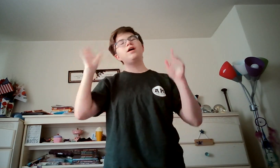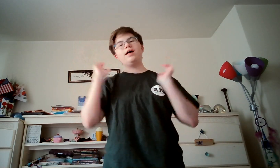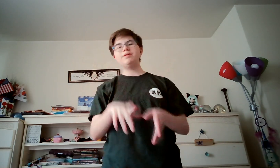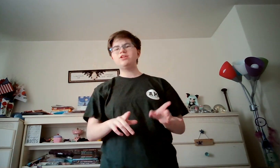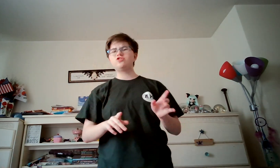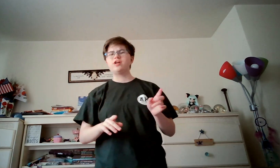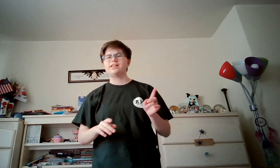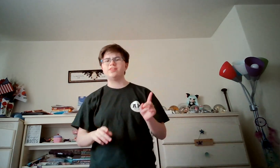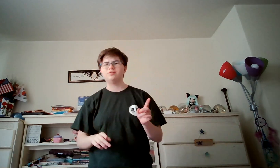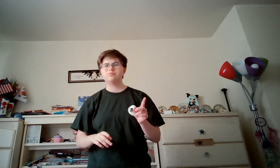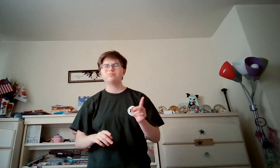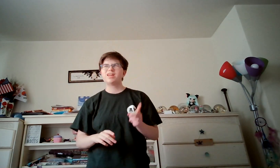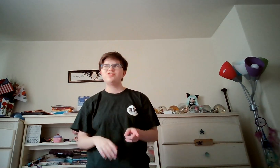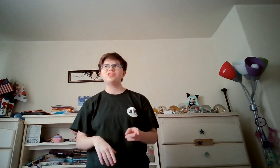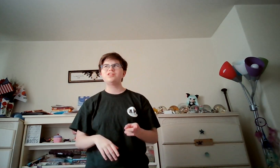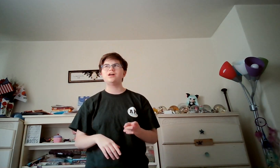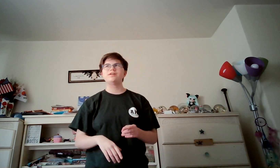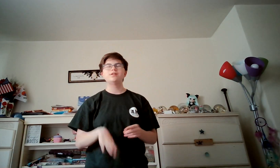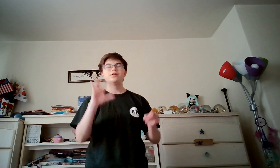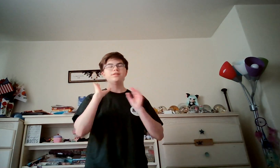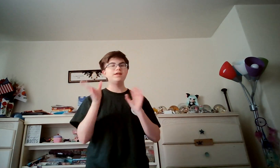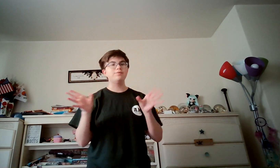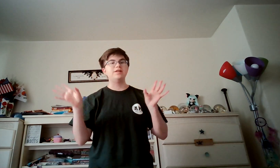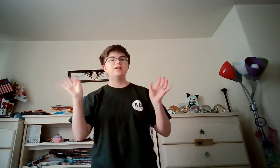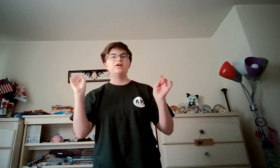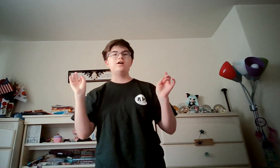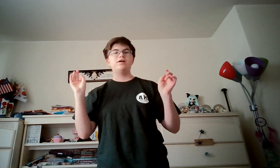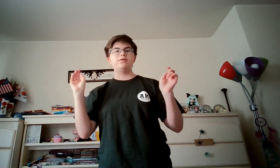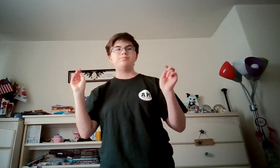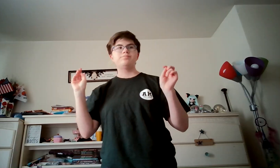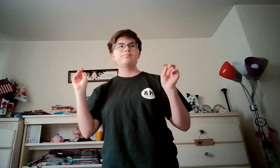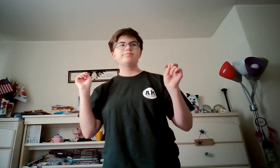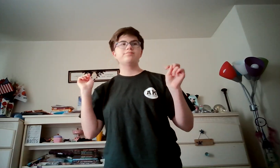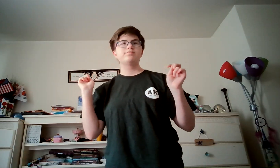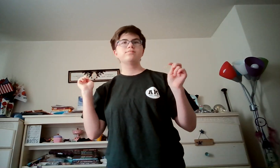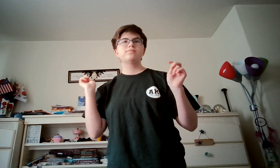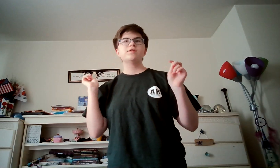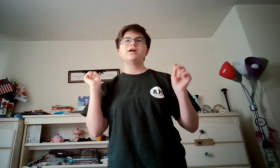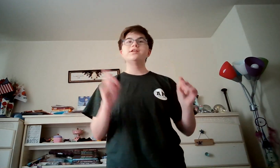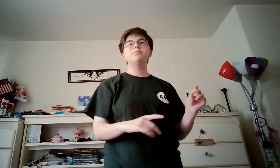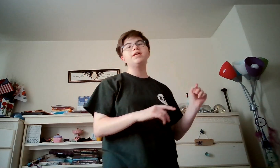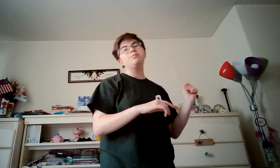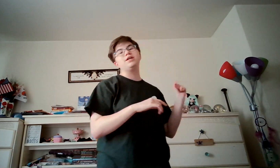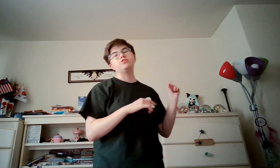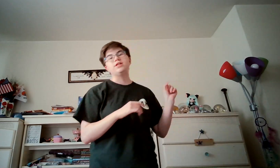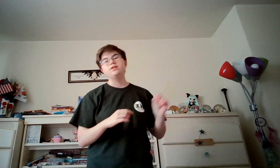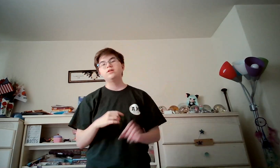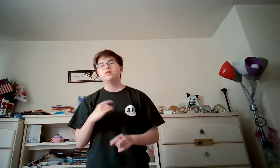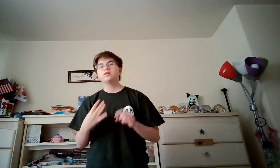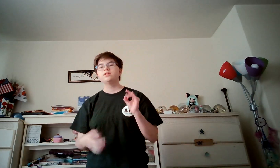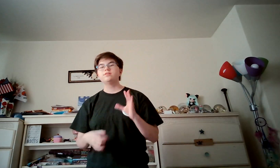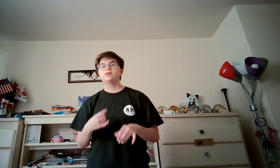getting distracted, though. I do that a lot. Anyway, I saw my neighbor yesterday, because,